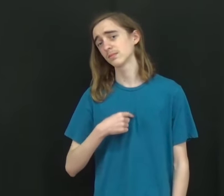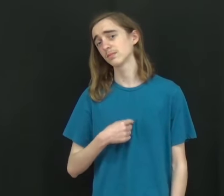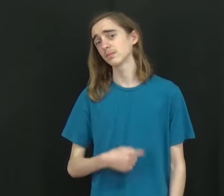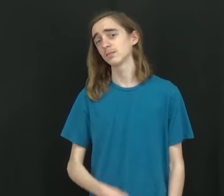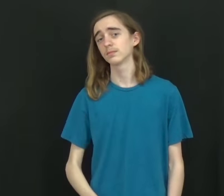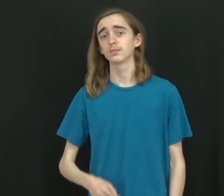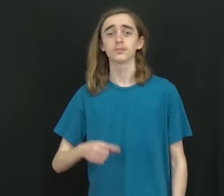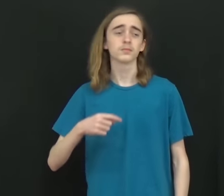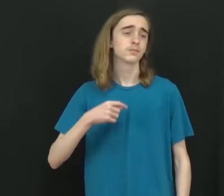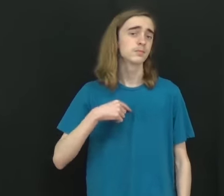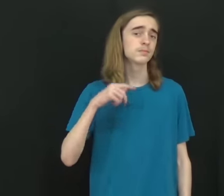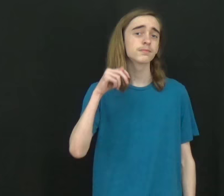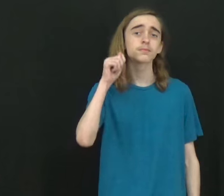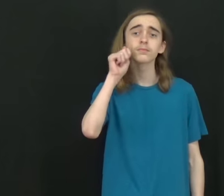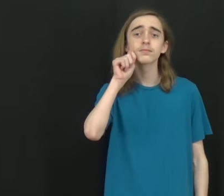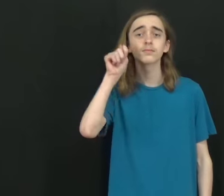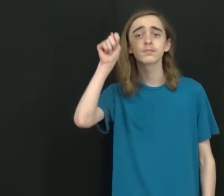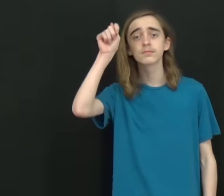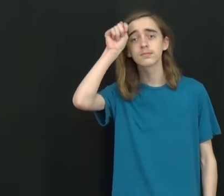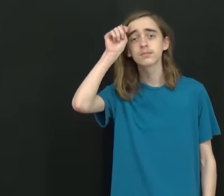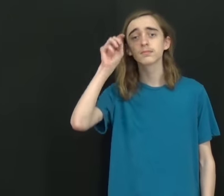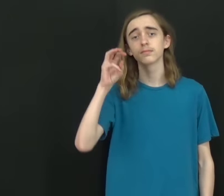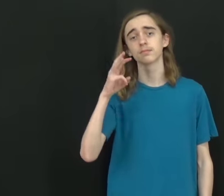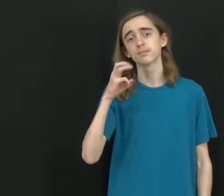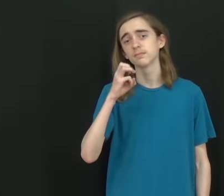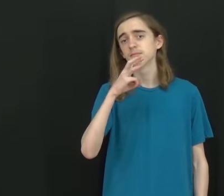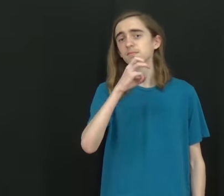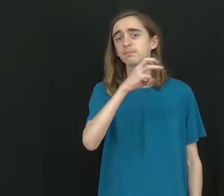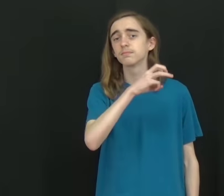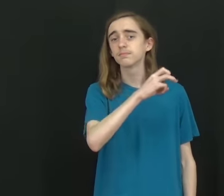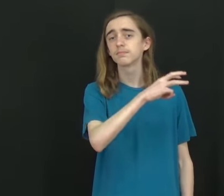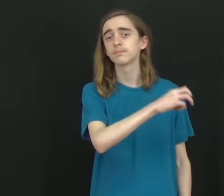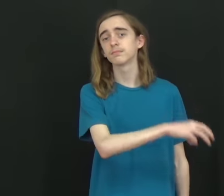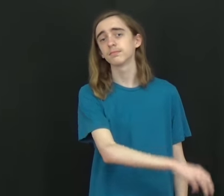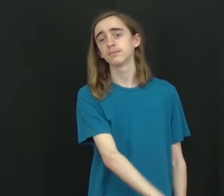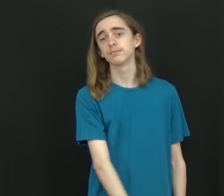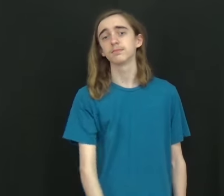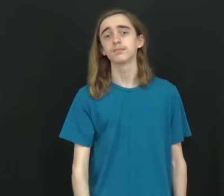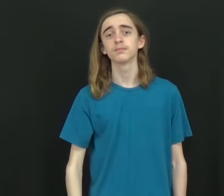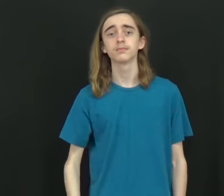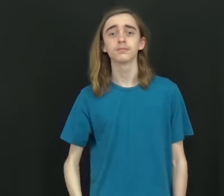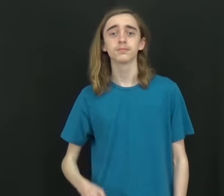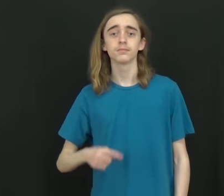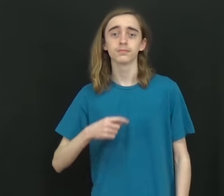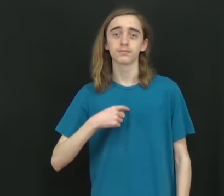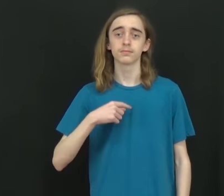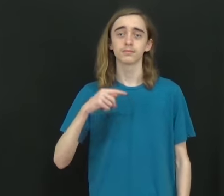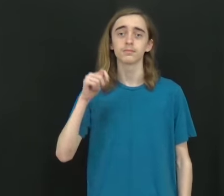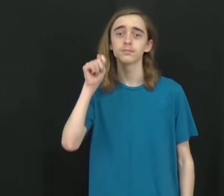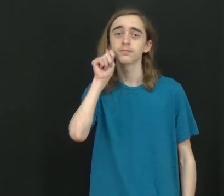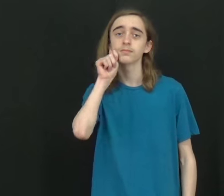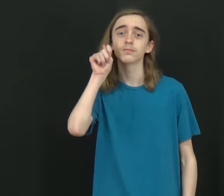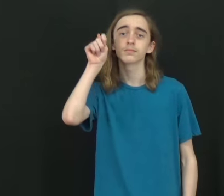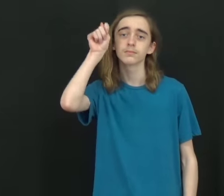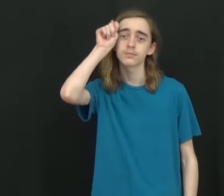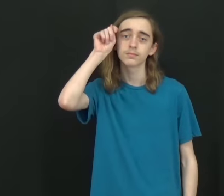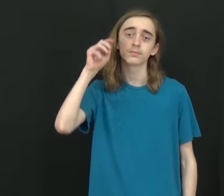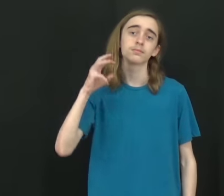me, 'cause I'm just a teenage dirtbag, baby. I'm just a